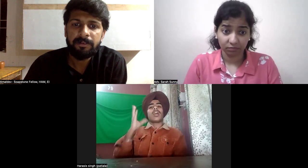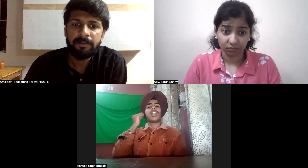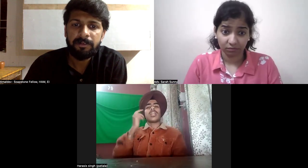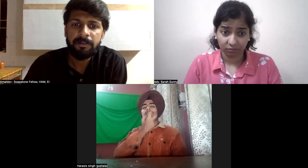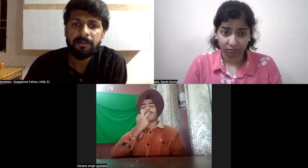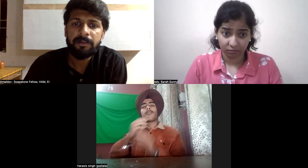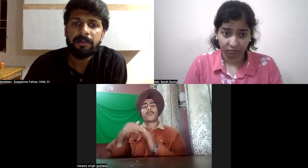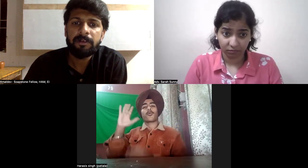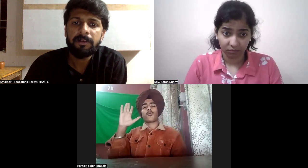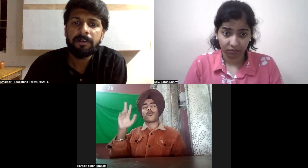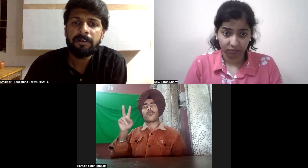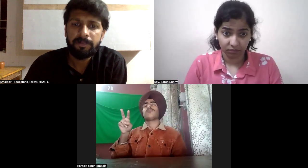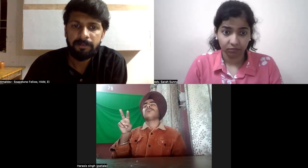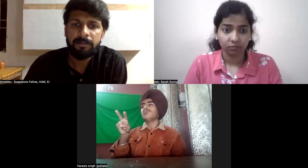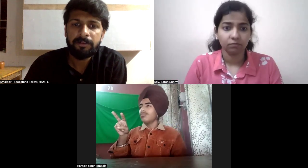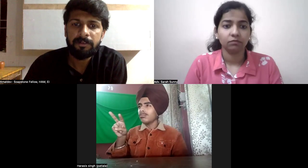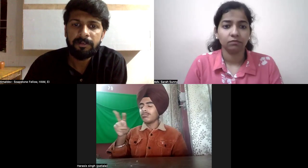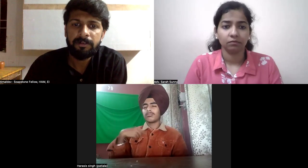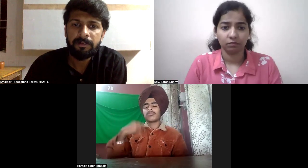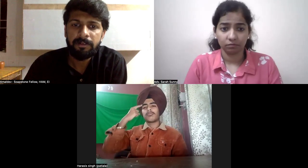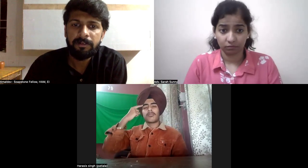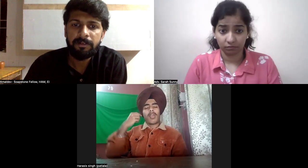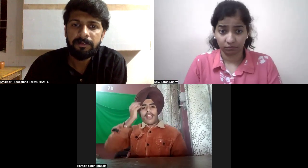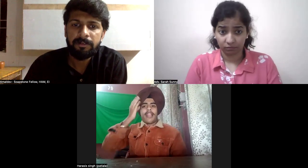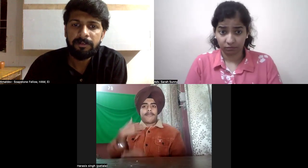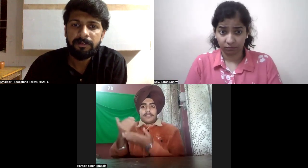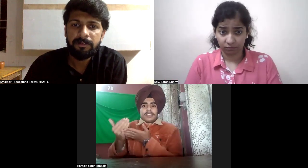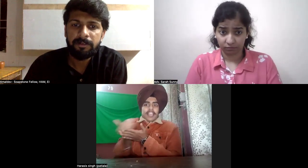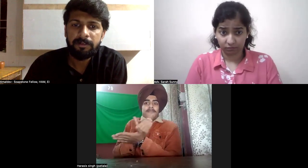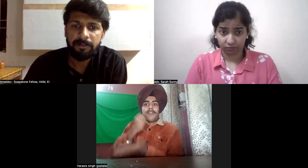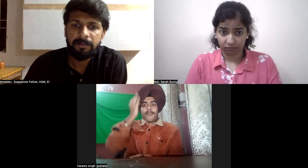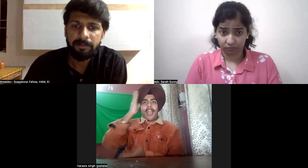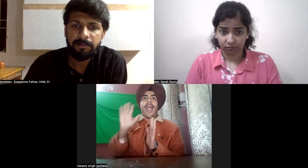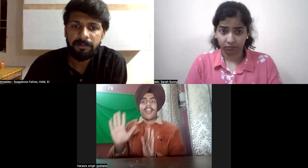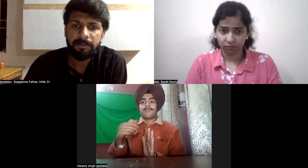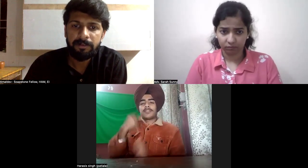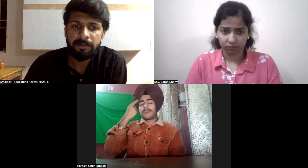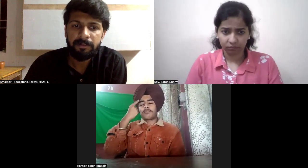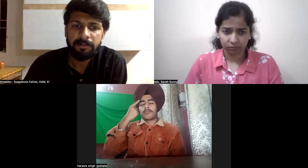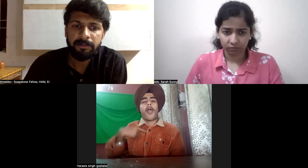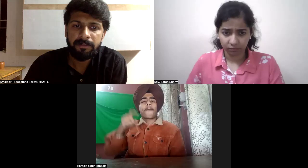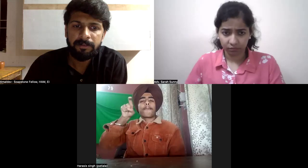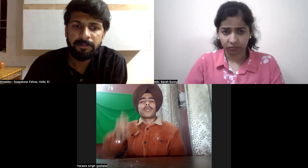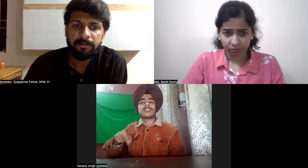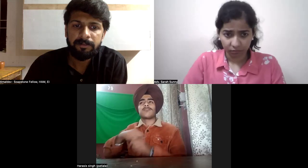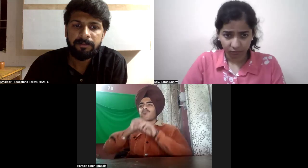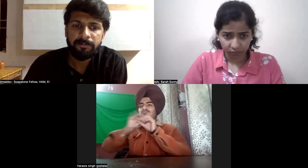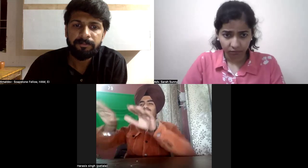I see that the quality of education is not good and it's all by the hearing teachers. And